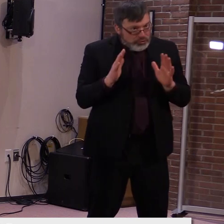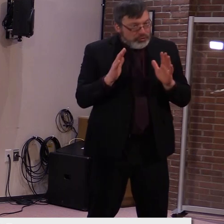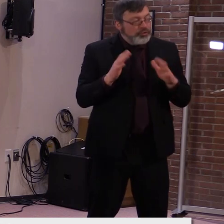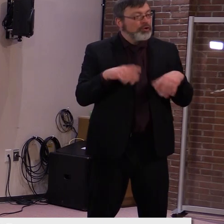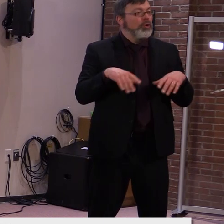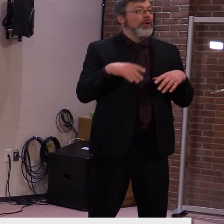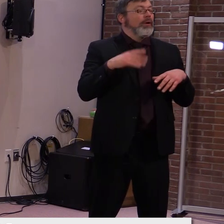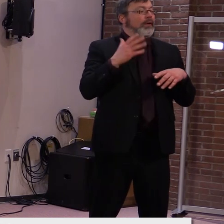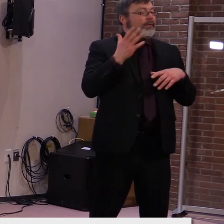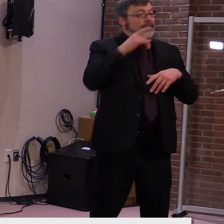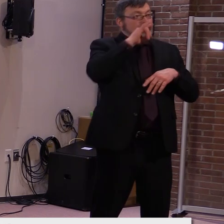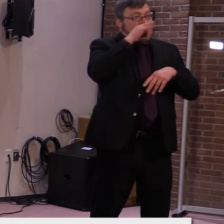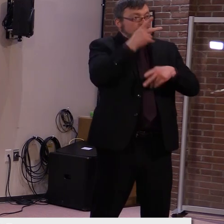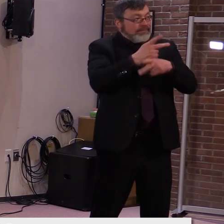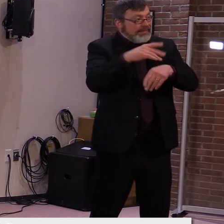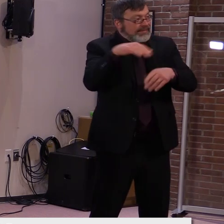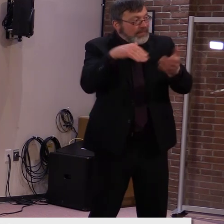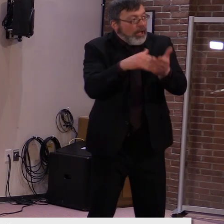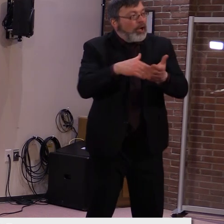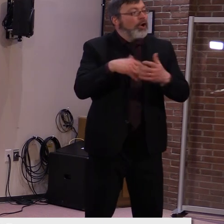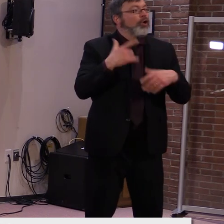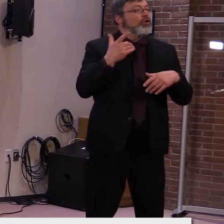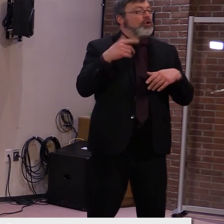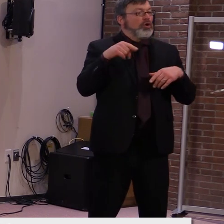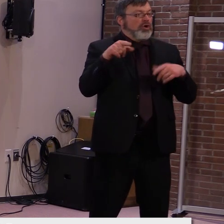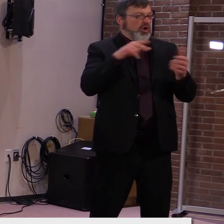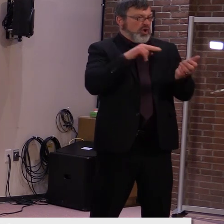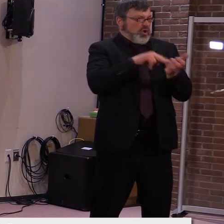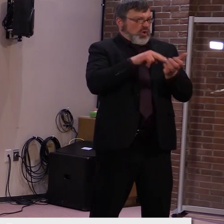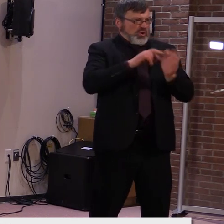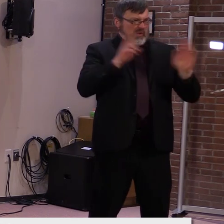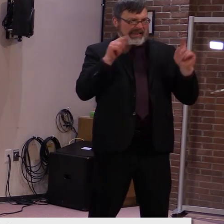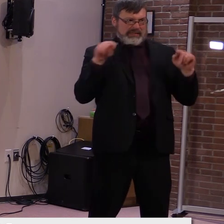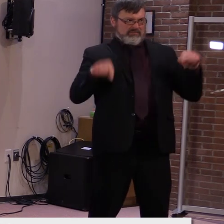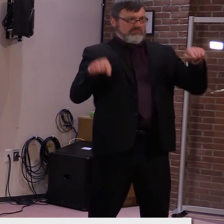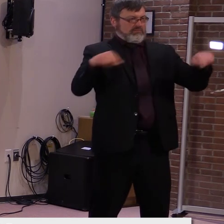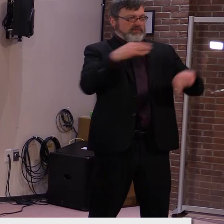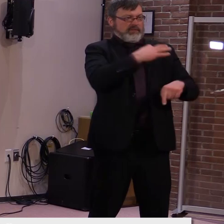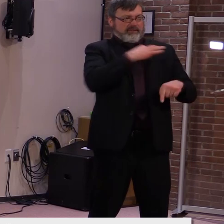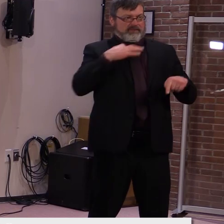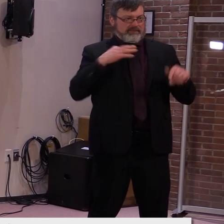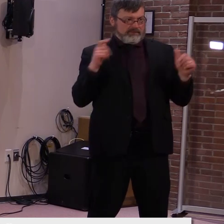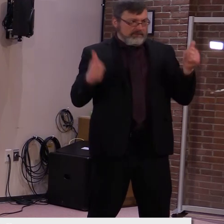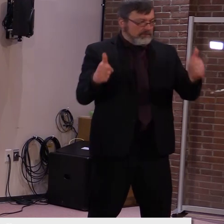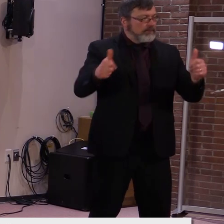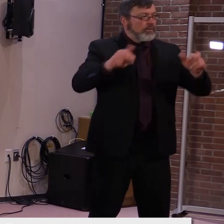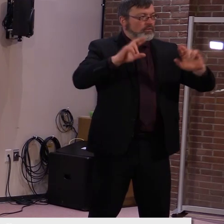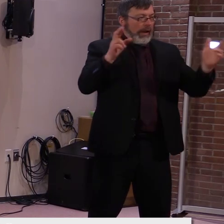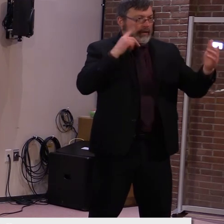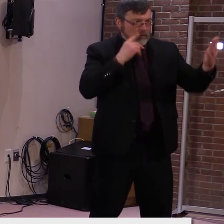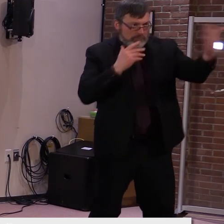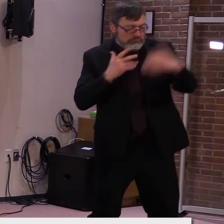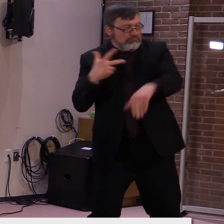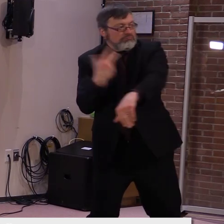sites can do so next week. We have 7 districts scheduled for next week. They are